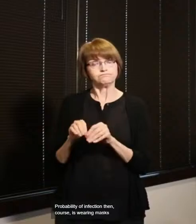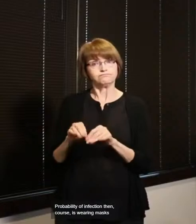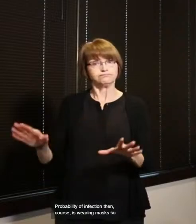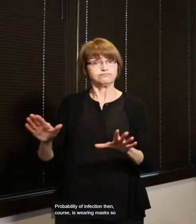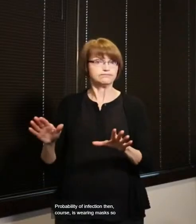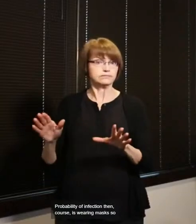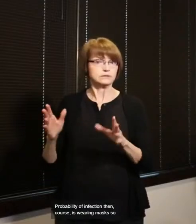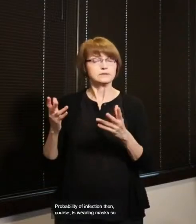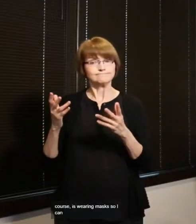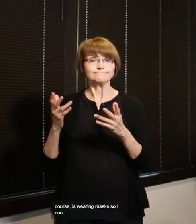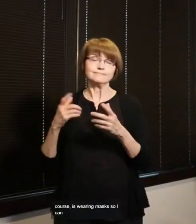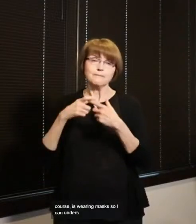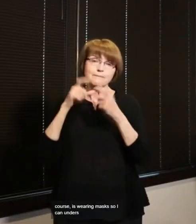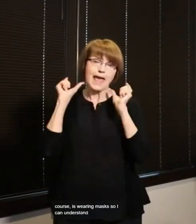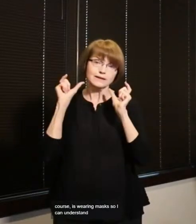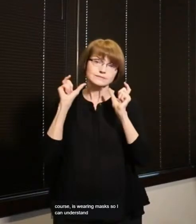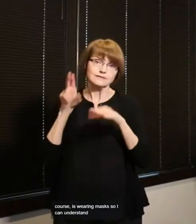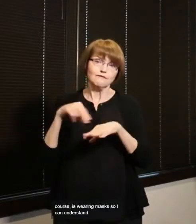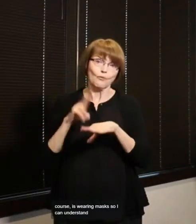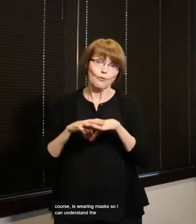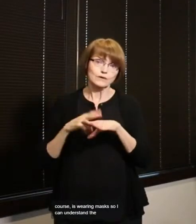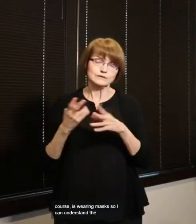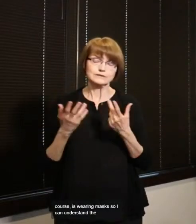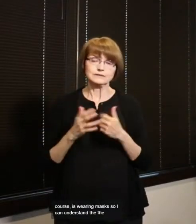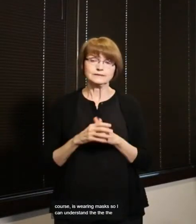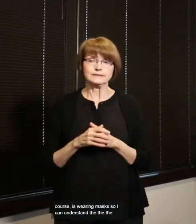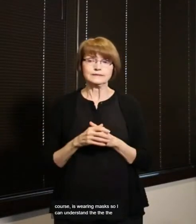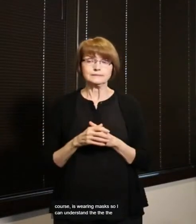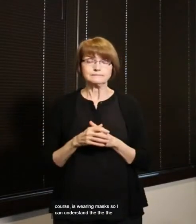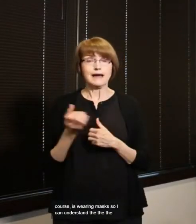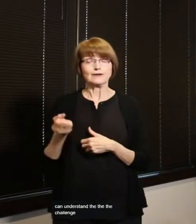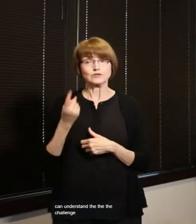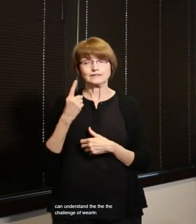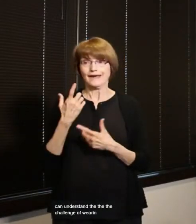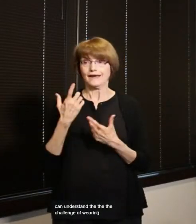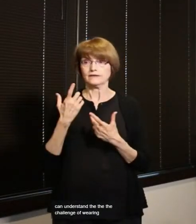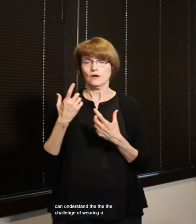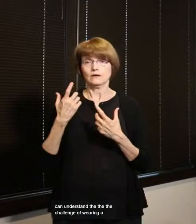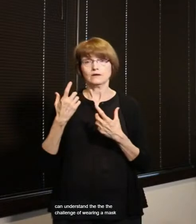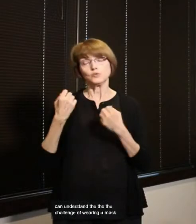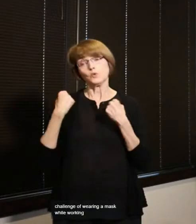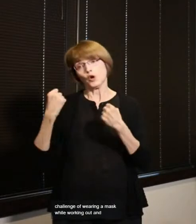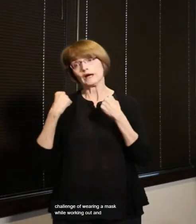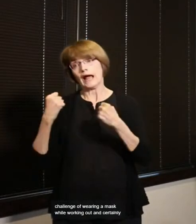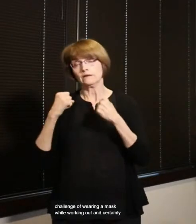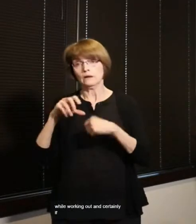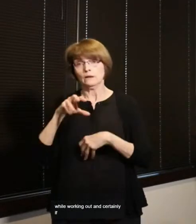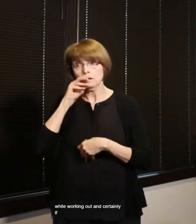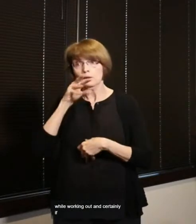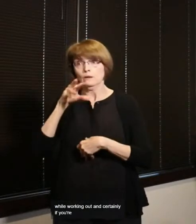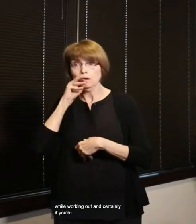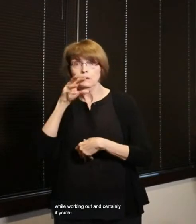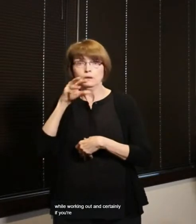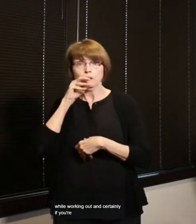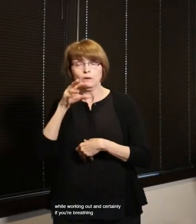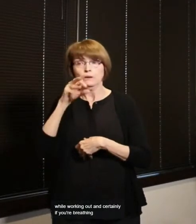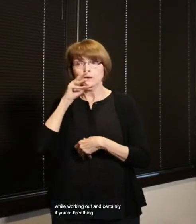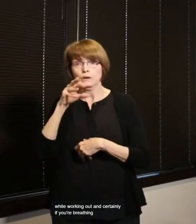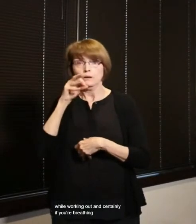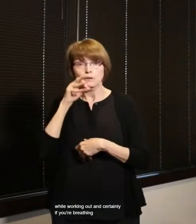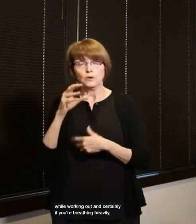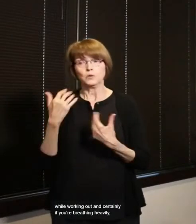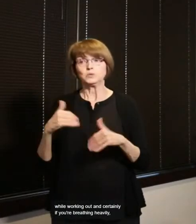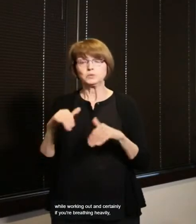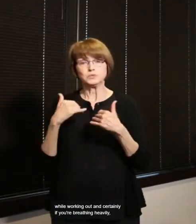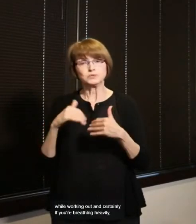So I can understand the challenge of wearing a mask while working out. Certainly, if you're breathing